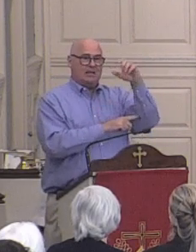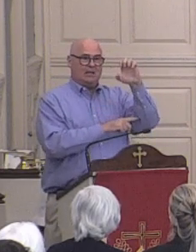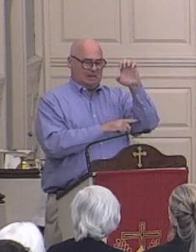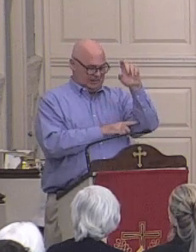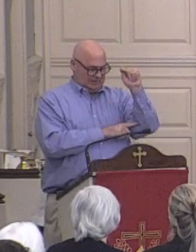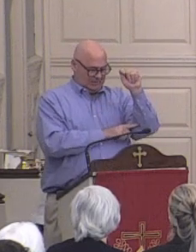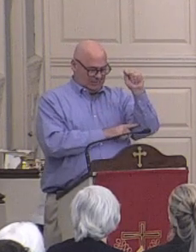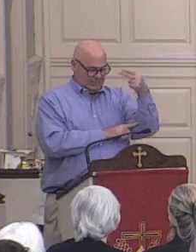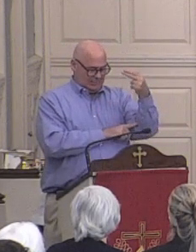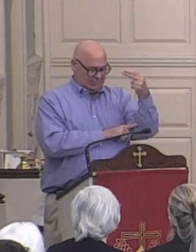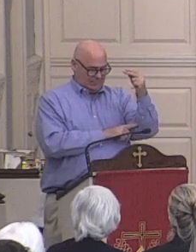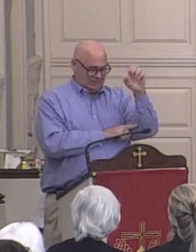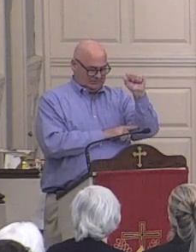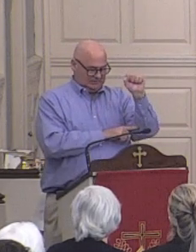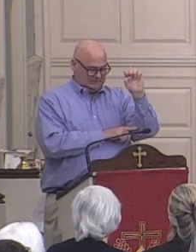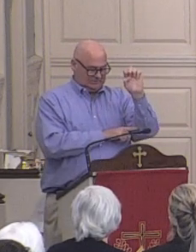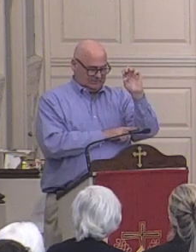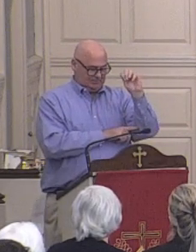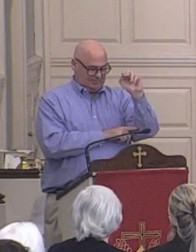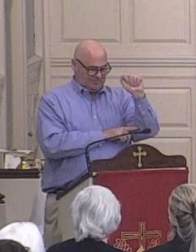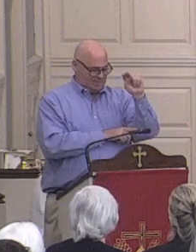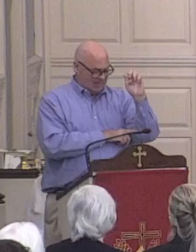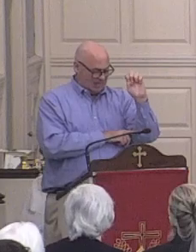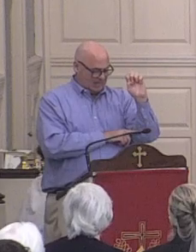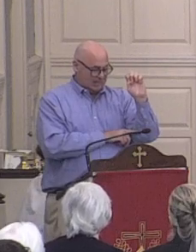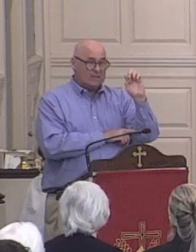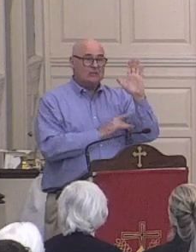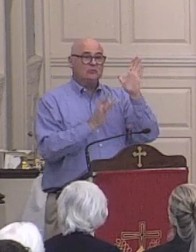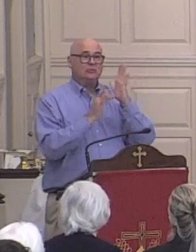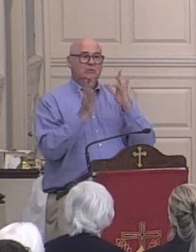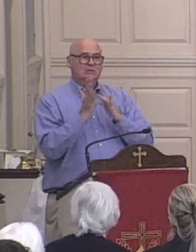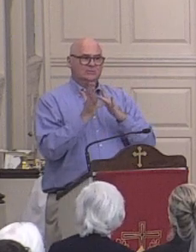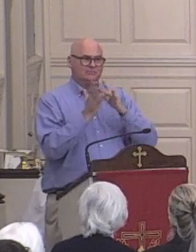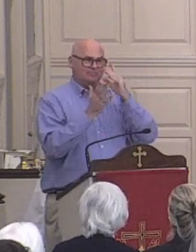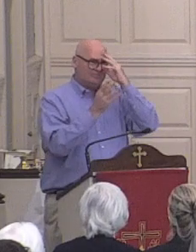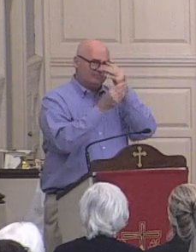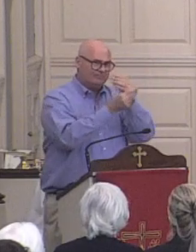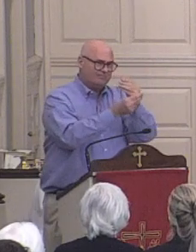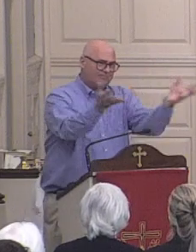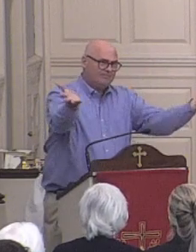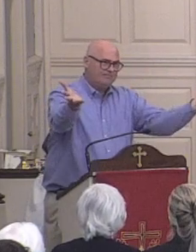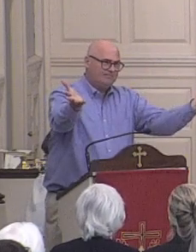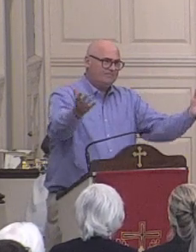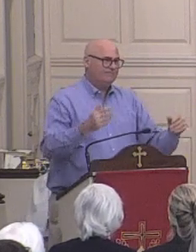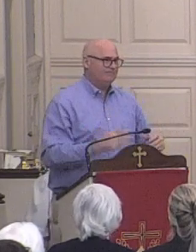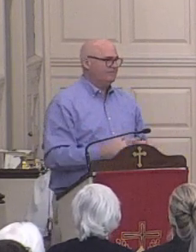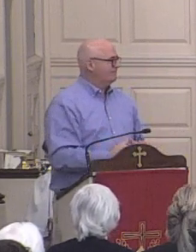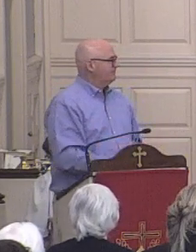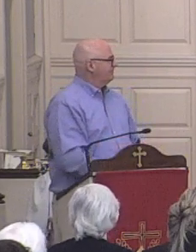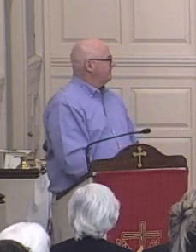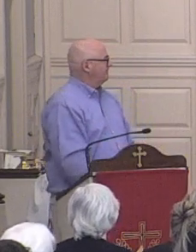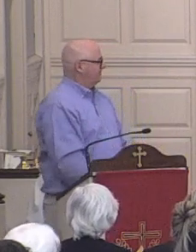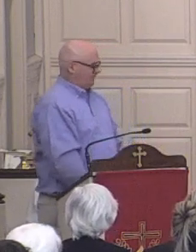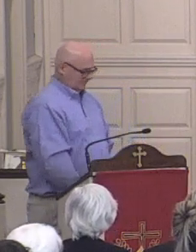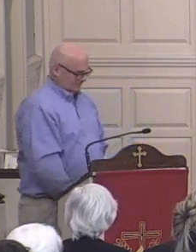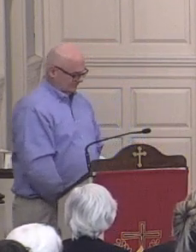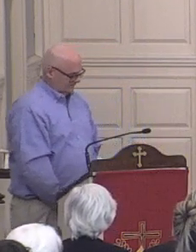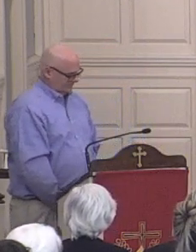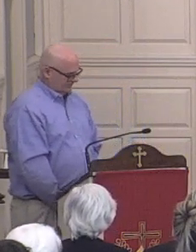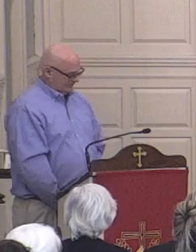Then they came to a place named Gethsemane. And he said to his disciples,